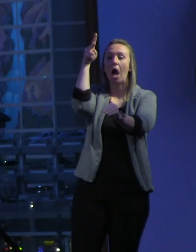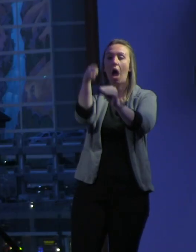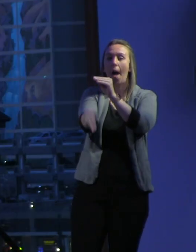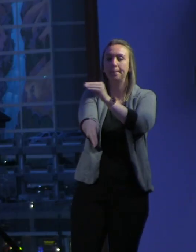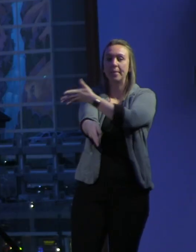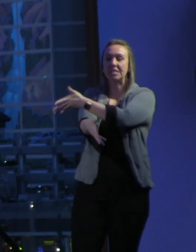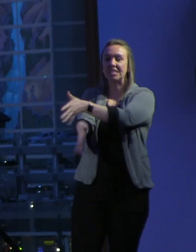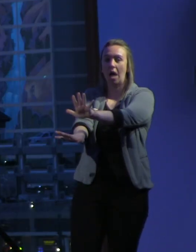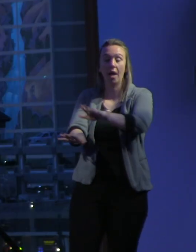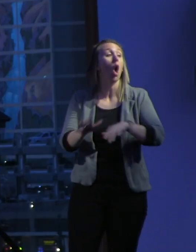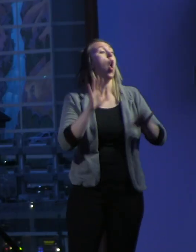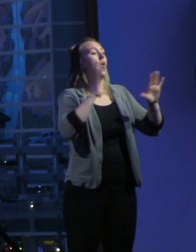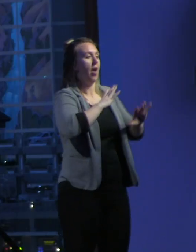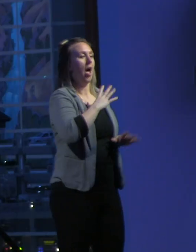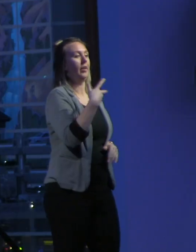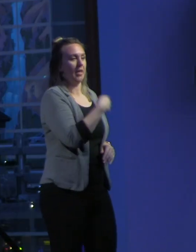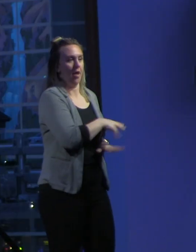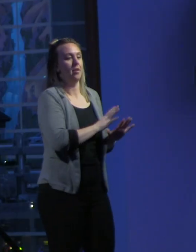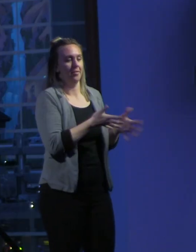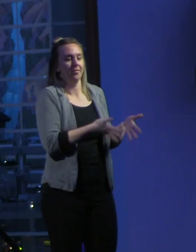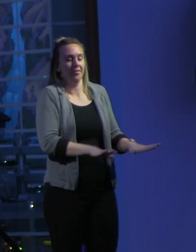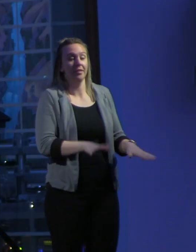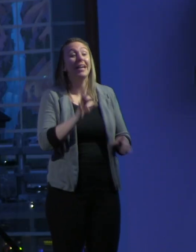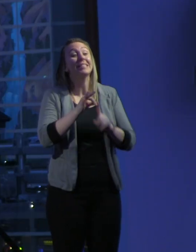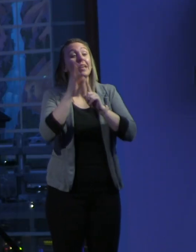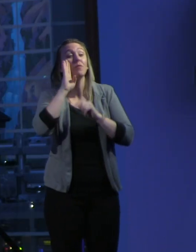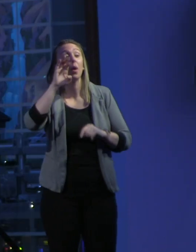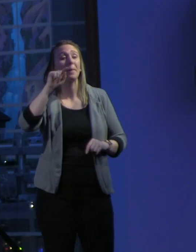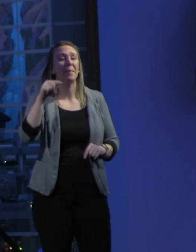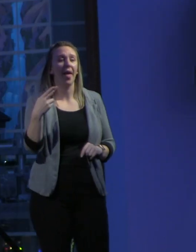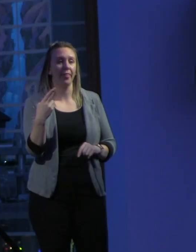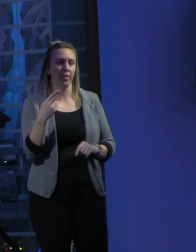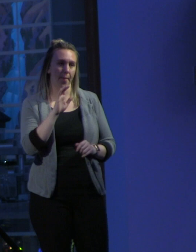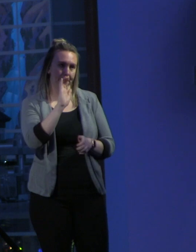done. Except for Beth,